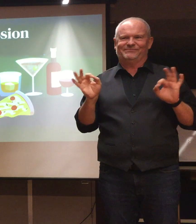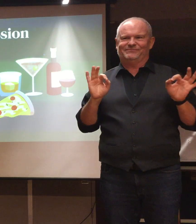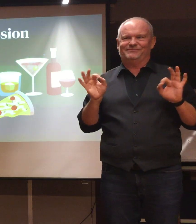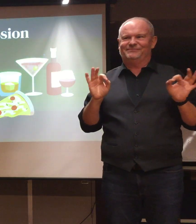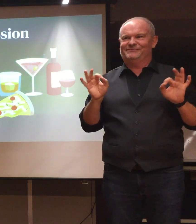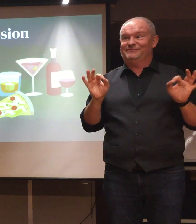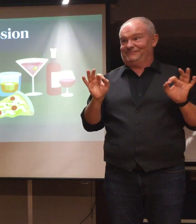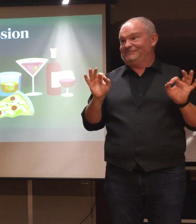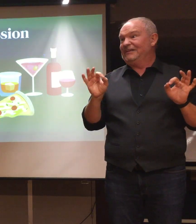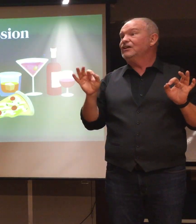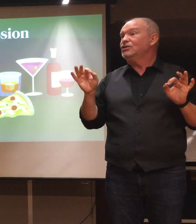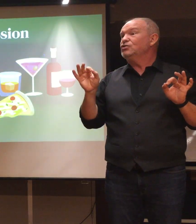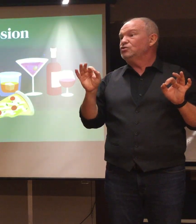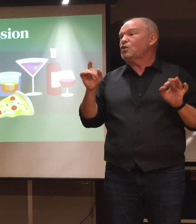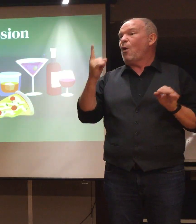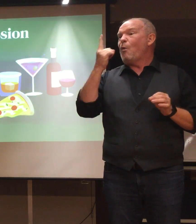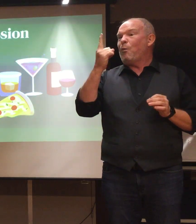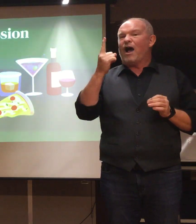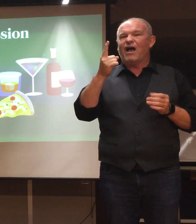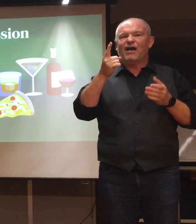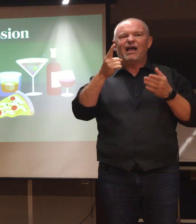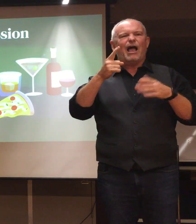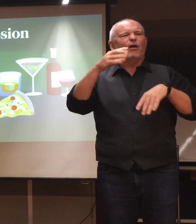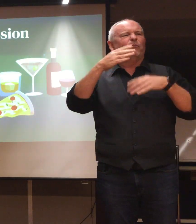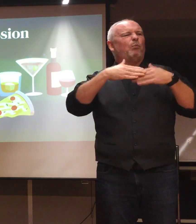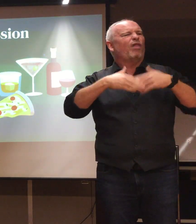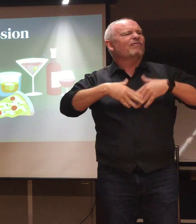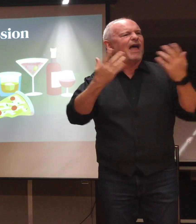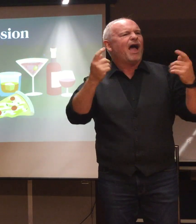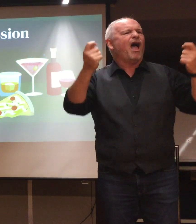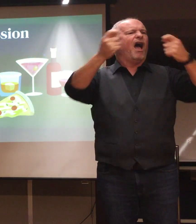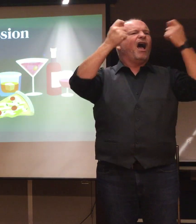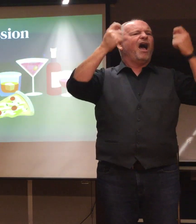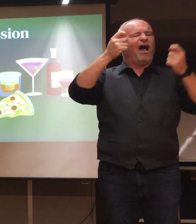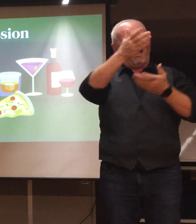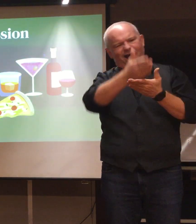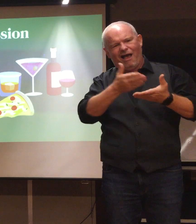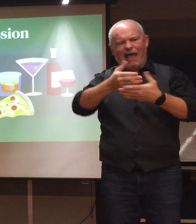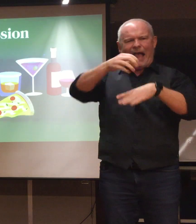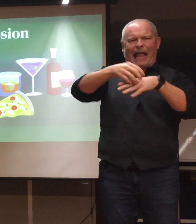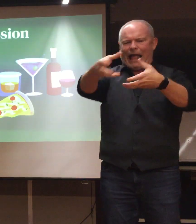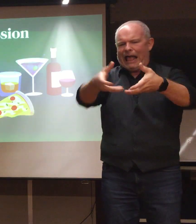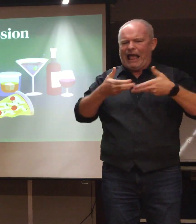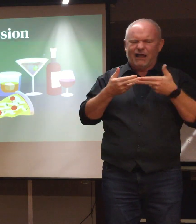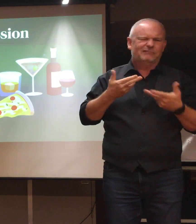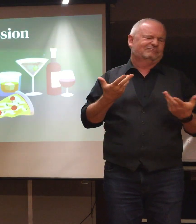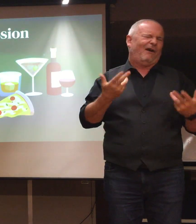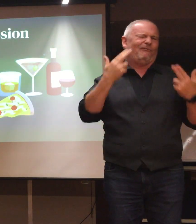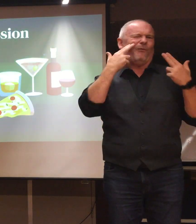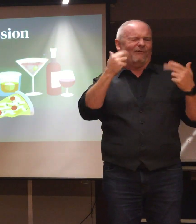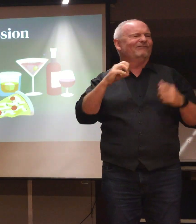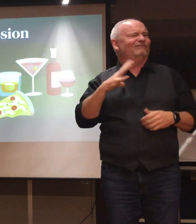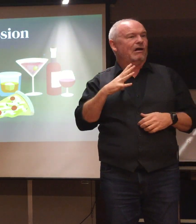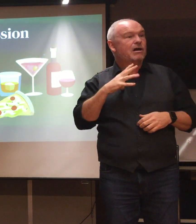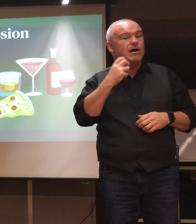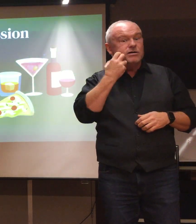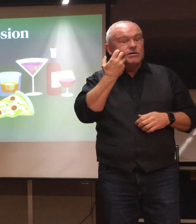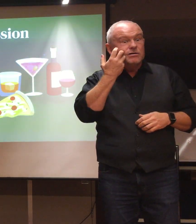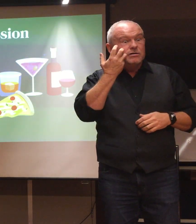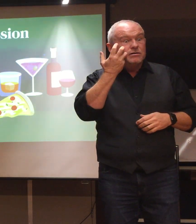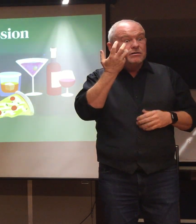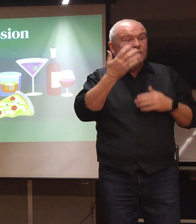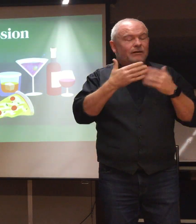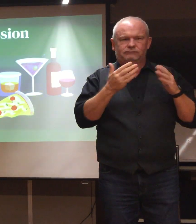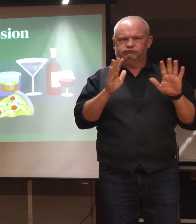So having a piece of cake at a birthday or once a week is perfectly fine, but just not every single